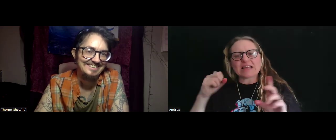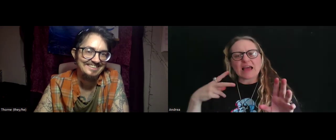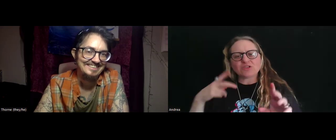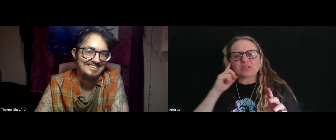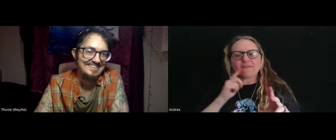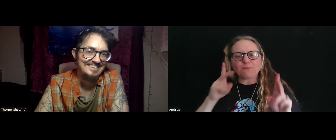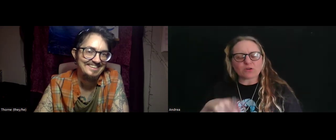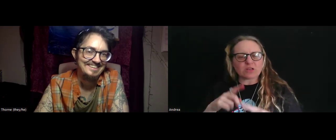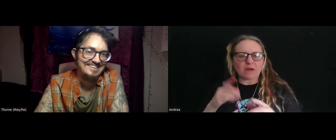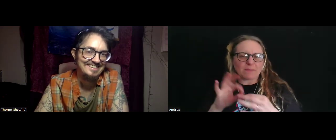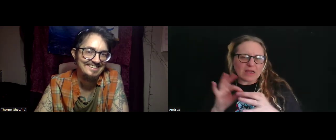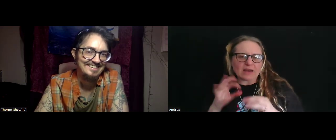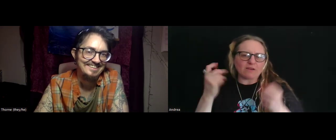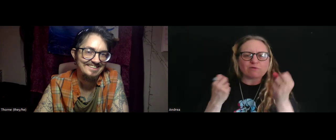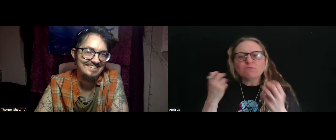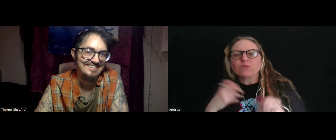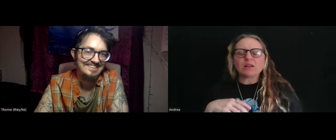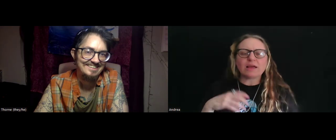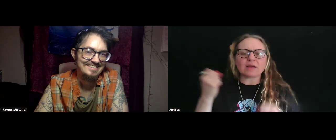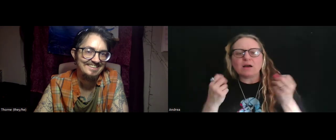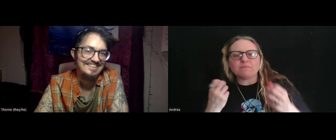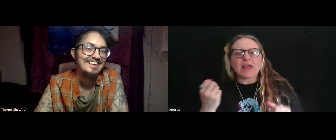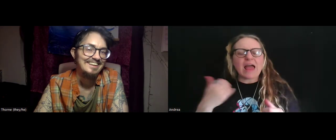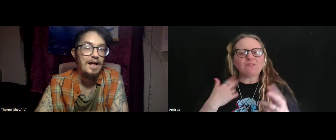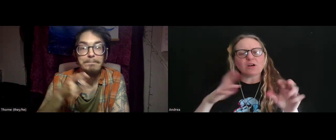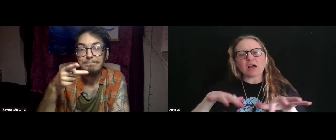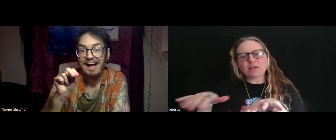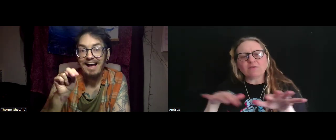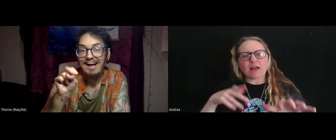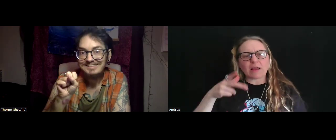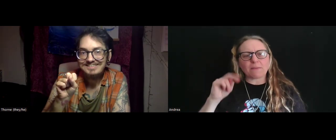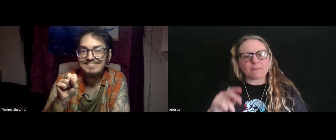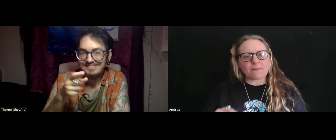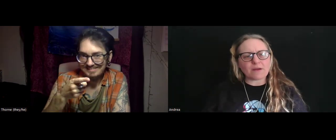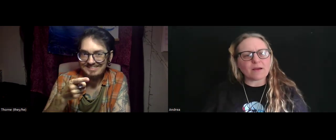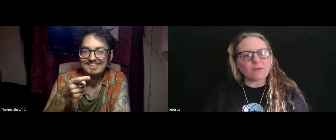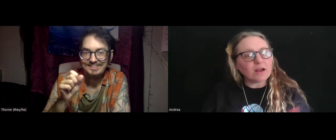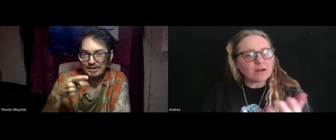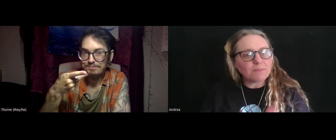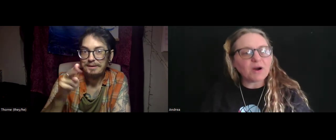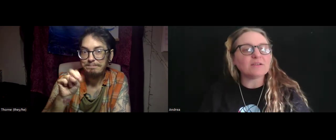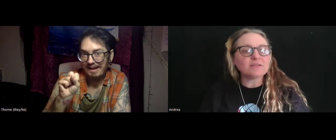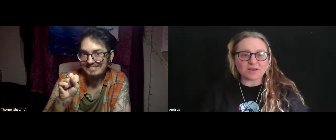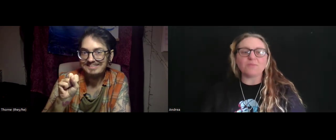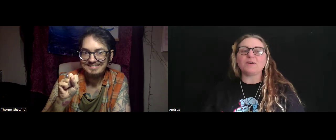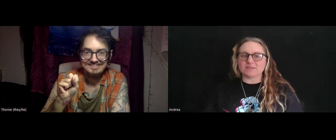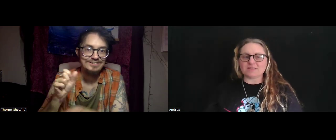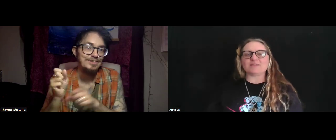Sag deaf person might be kind of like have a kind of like what puns? Oh, puns.